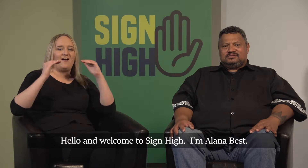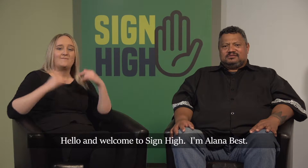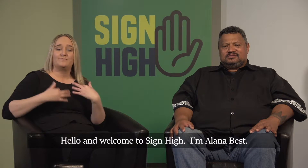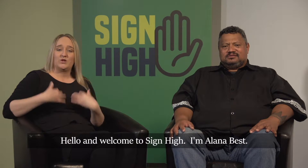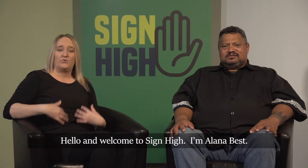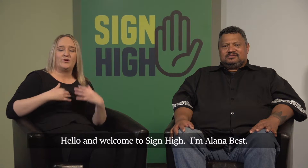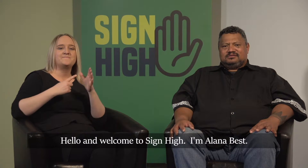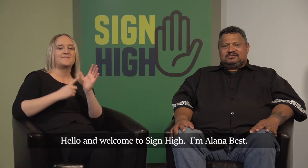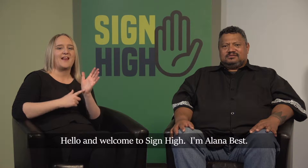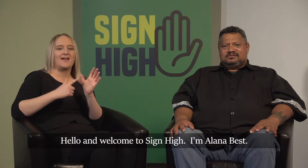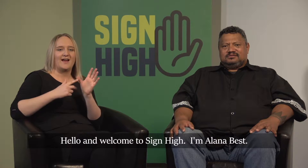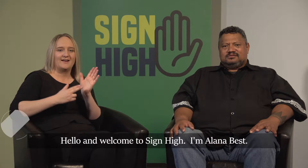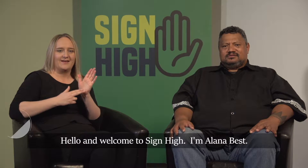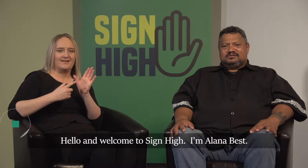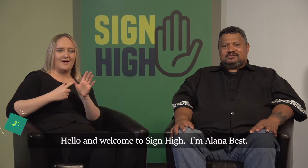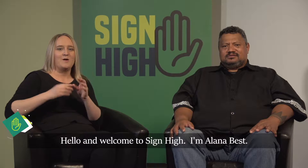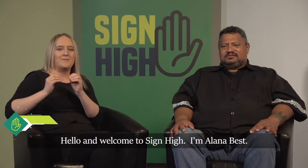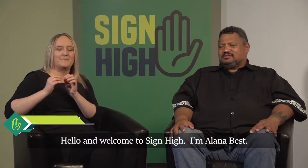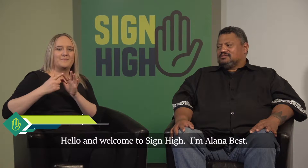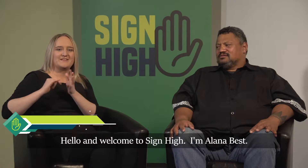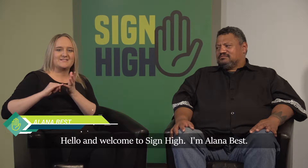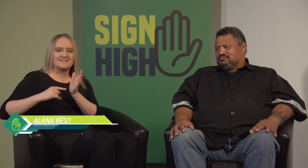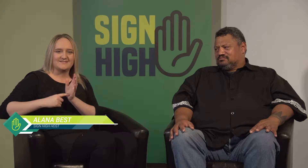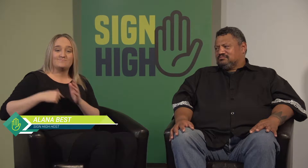welcome to Sign High. I'm Alana Best.